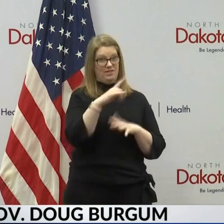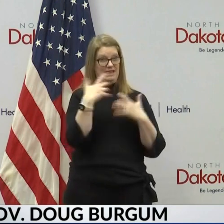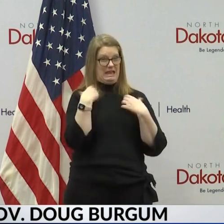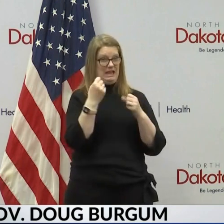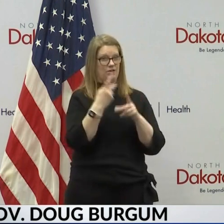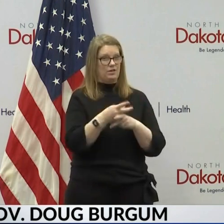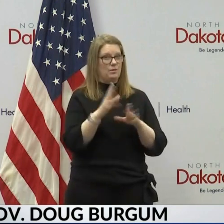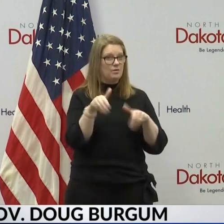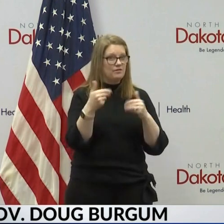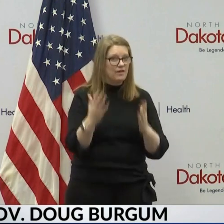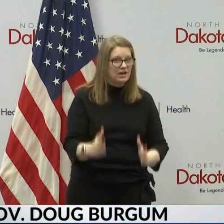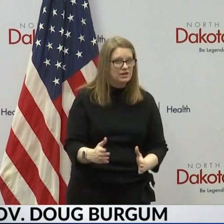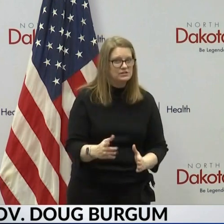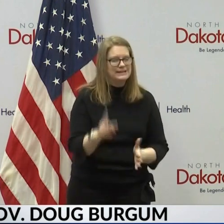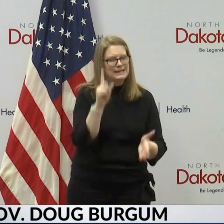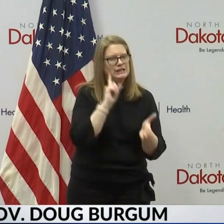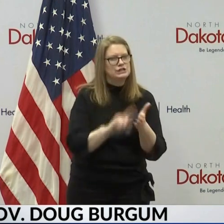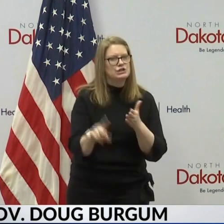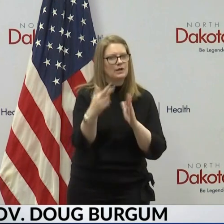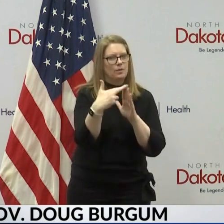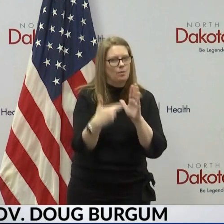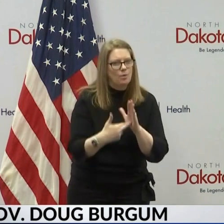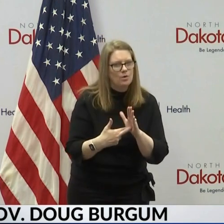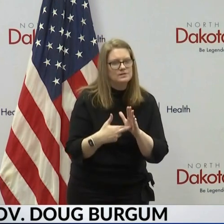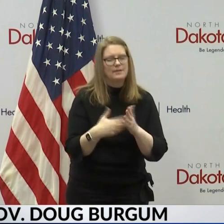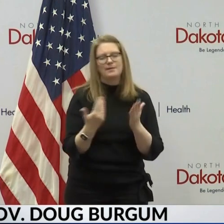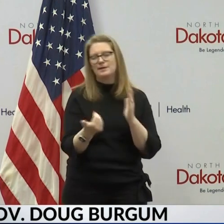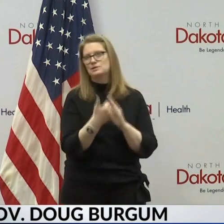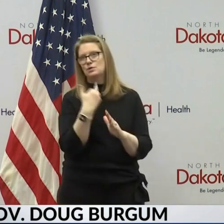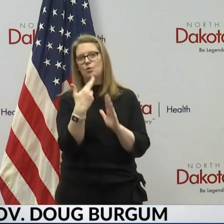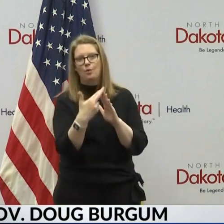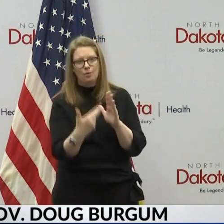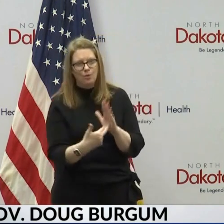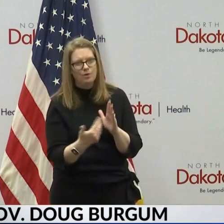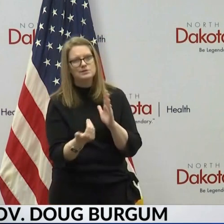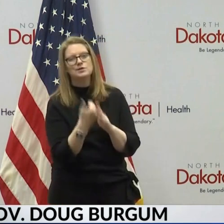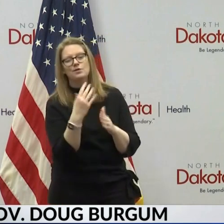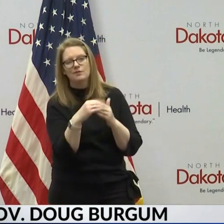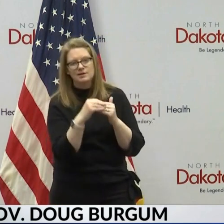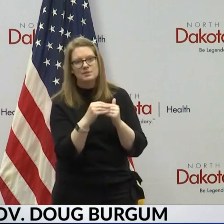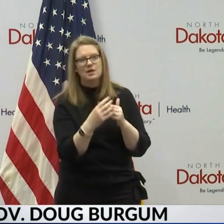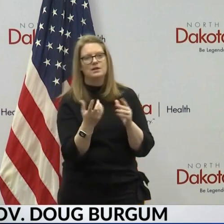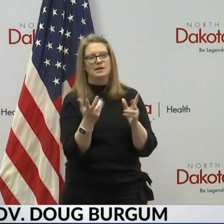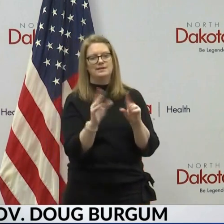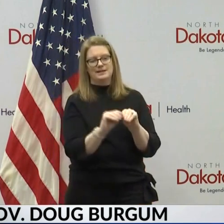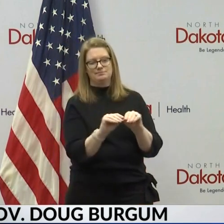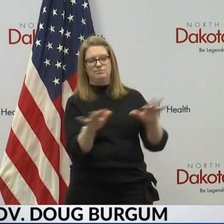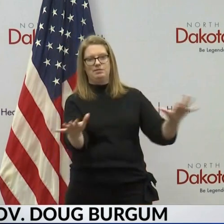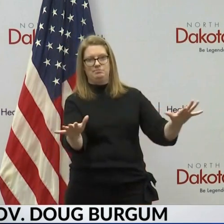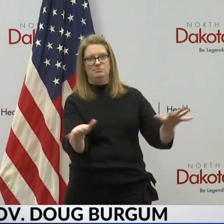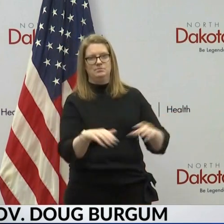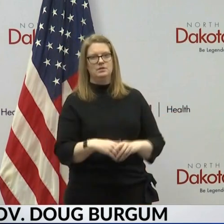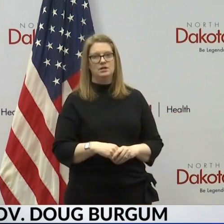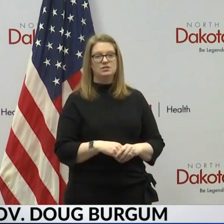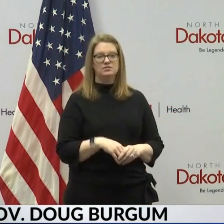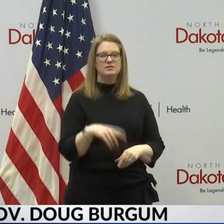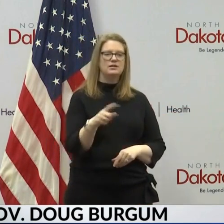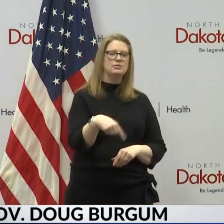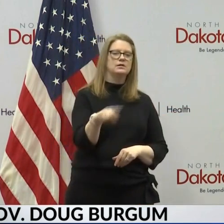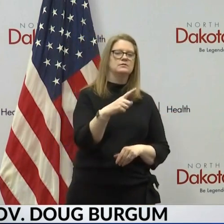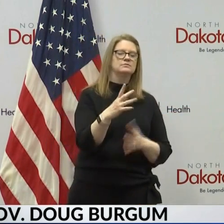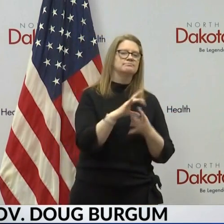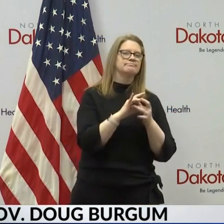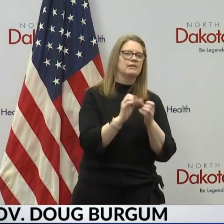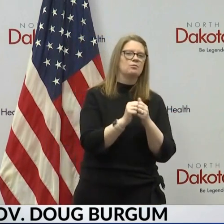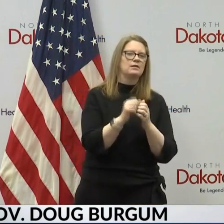because she said again today there's new rules and new flexibility that's going to allow them in terms of how they do billing